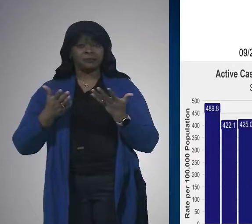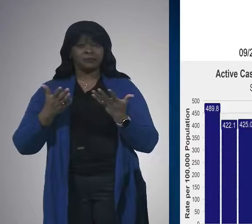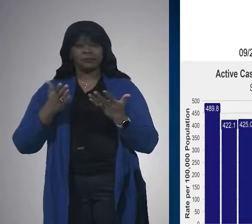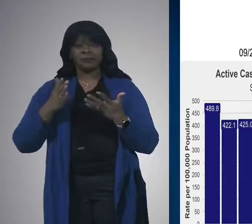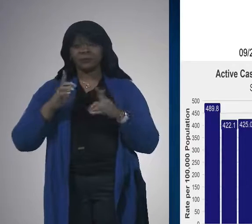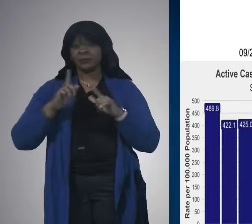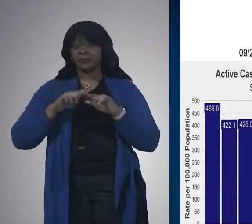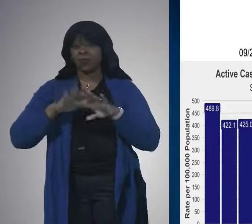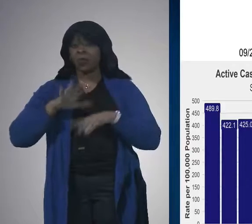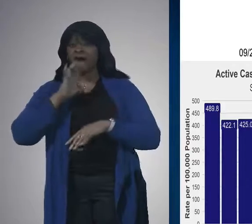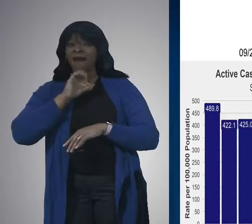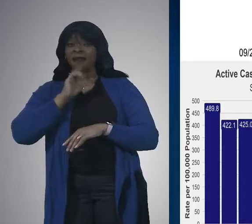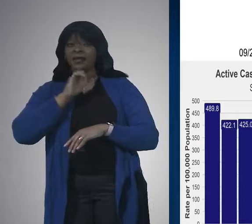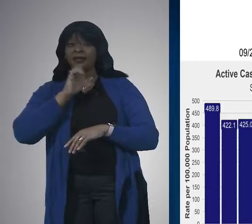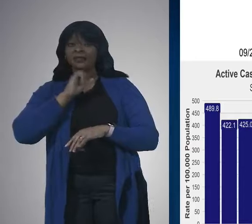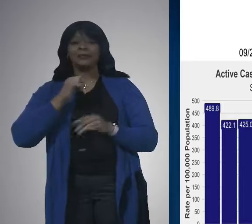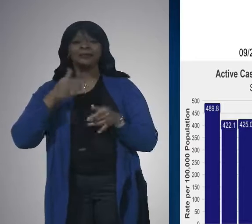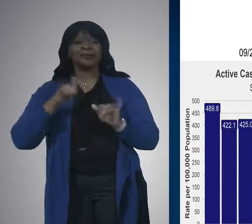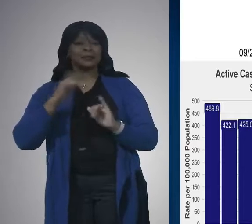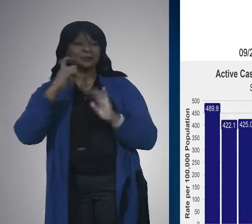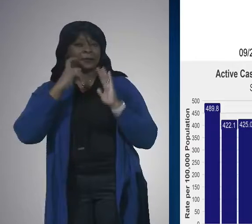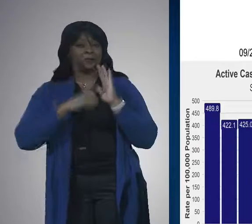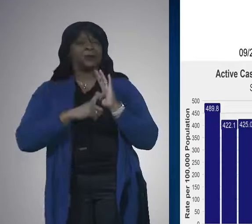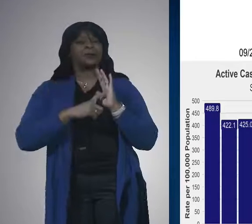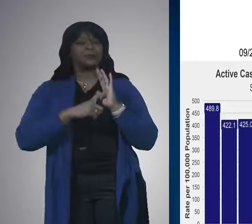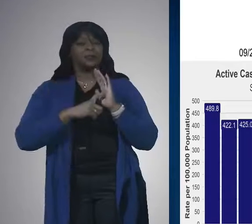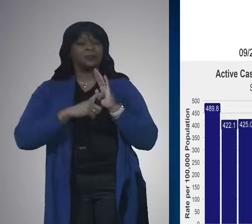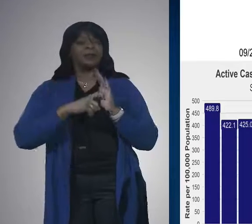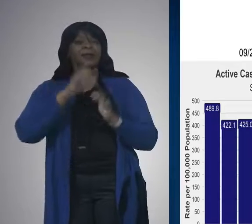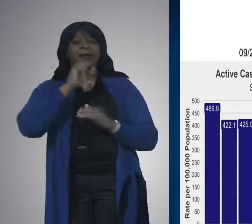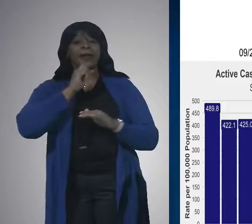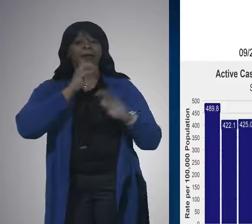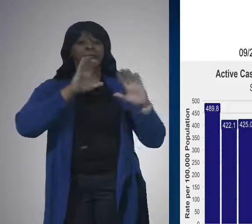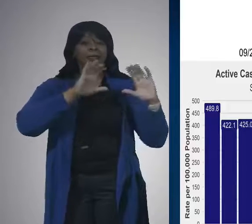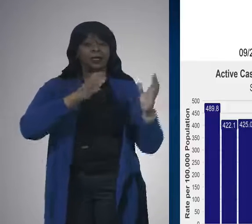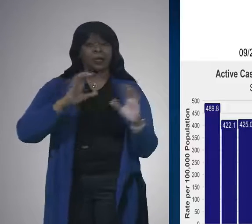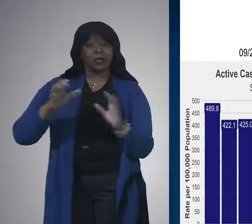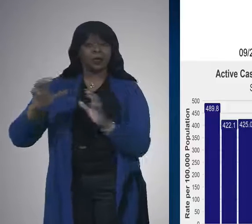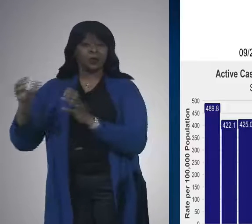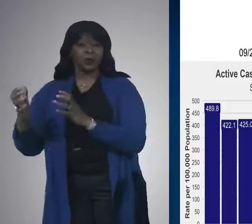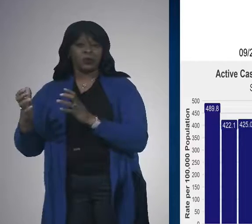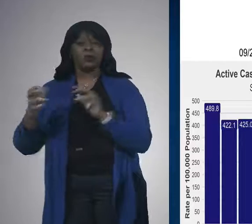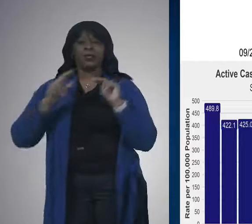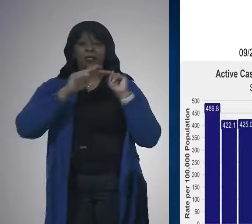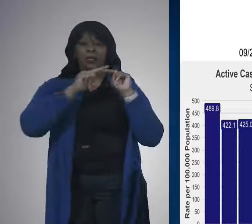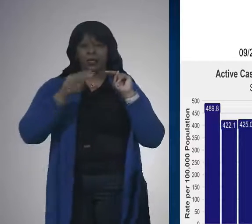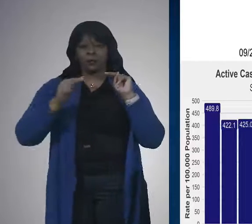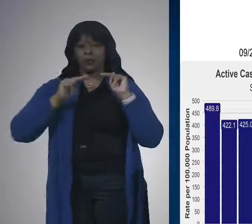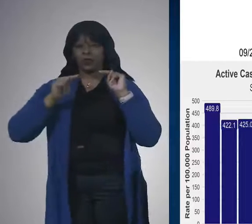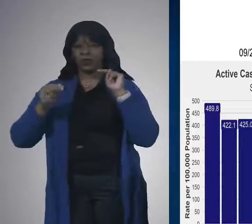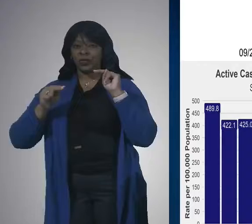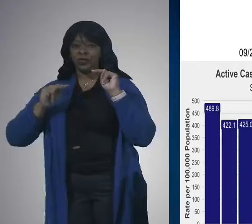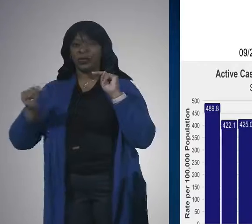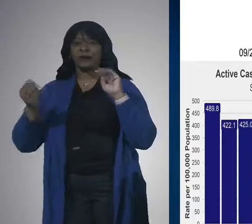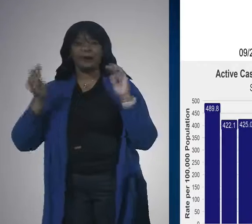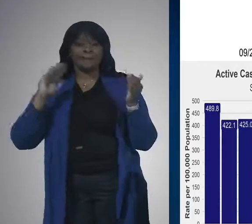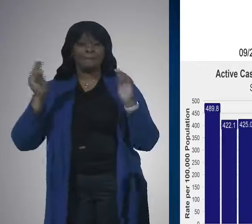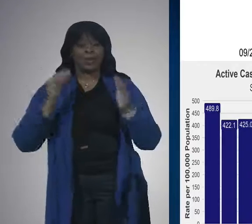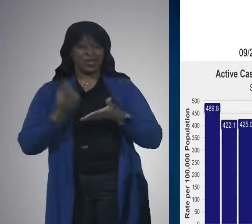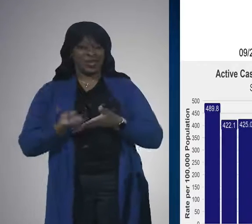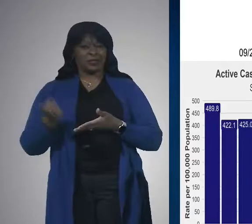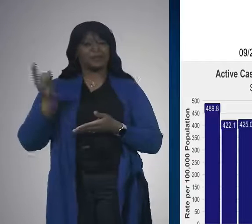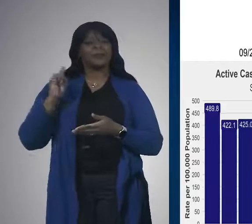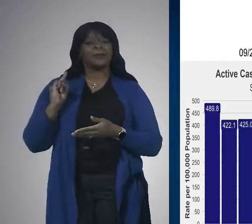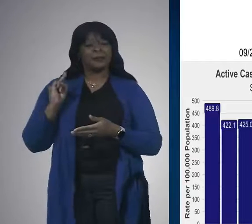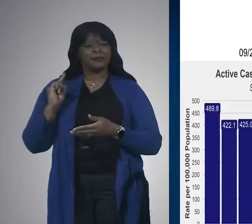their age, we can still see in all age categories a downward trend compared to a week ago.